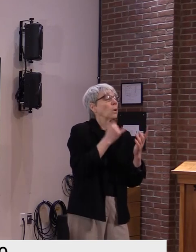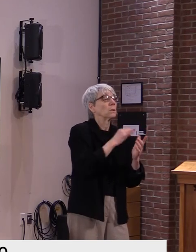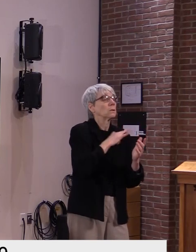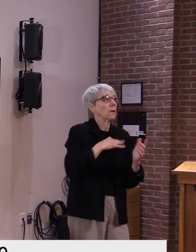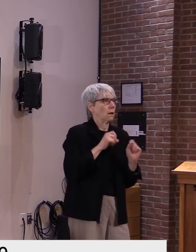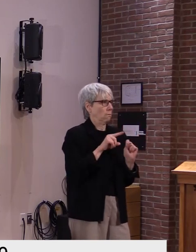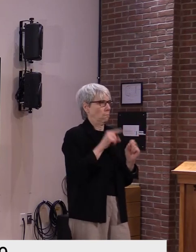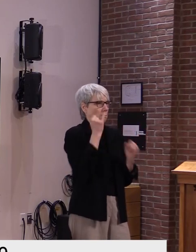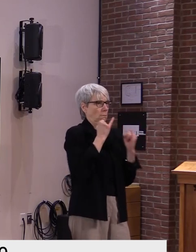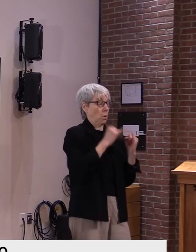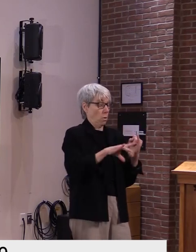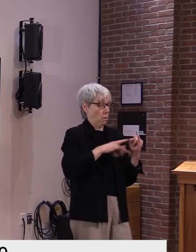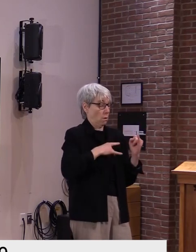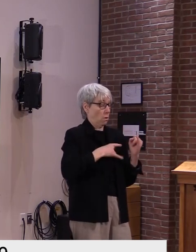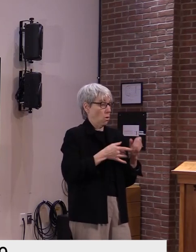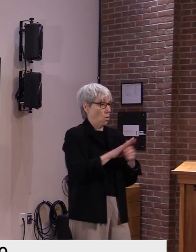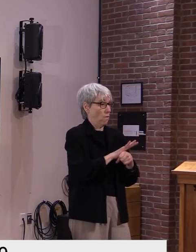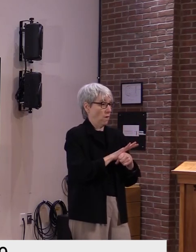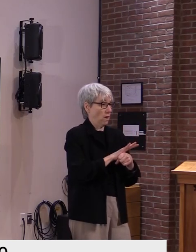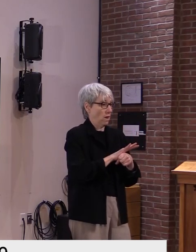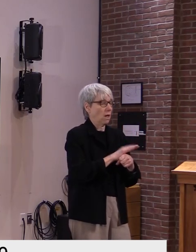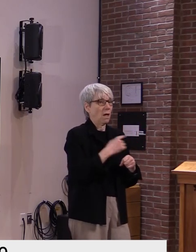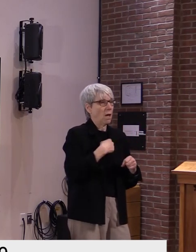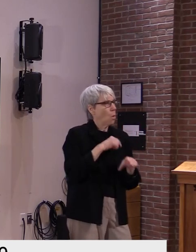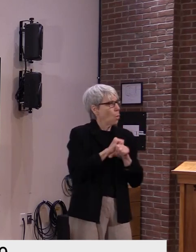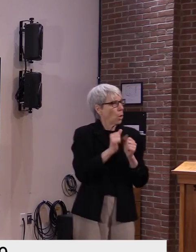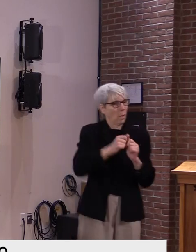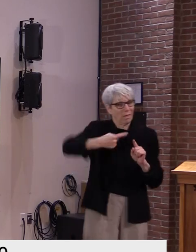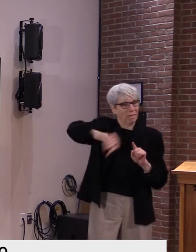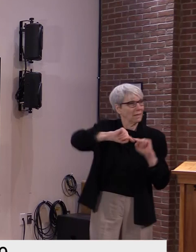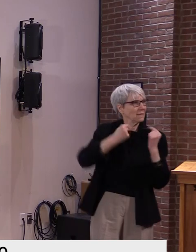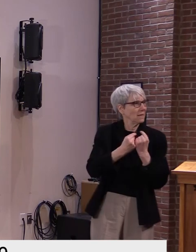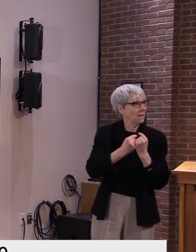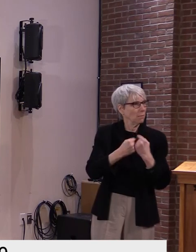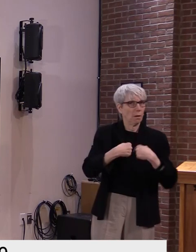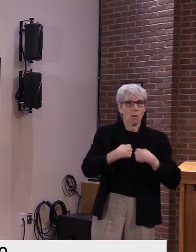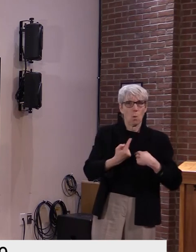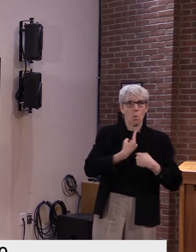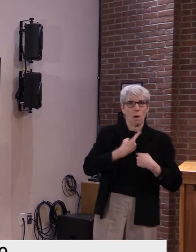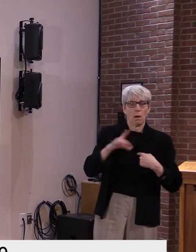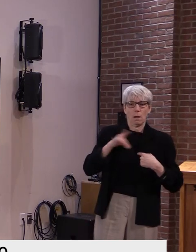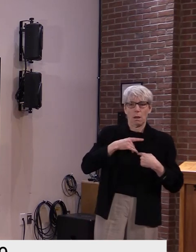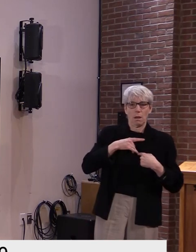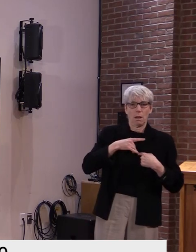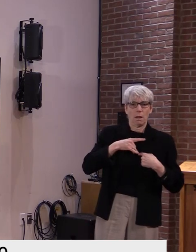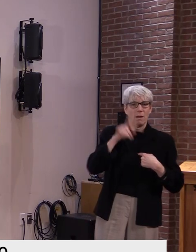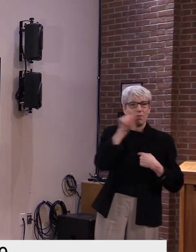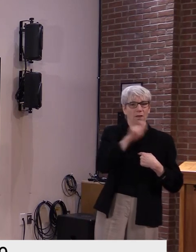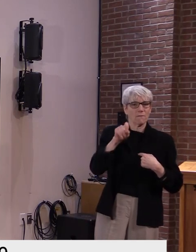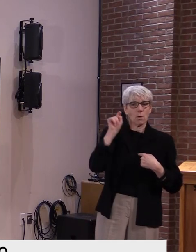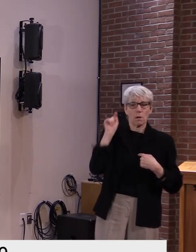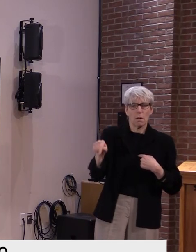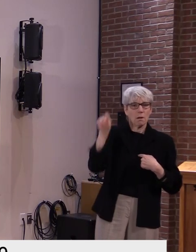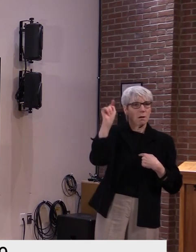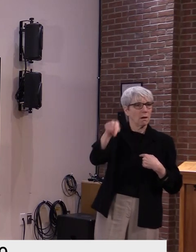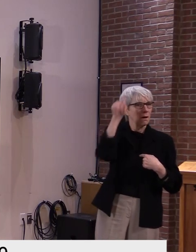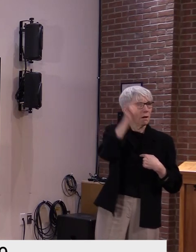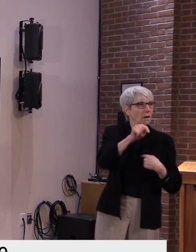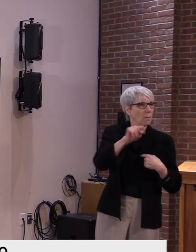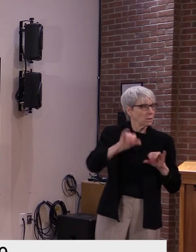been connected with have to quarantine, they quickly run into staffing issues, making it challenging for them